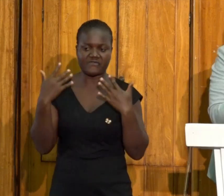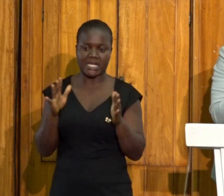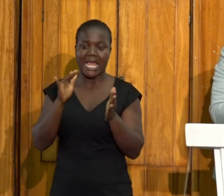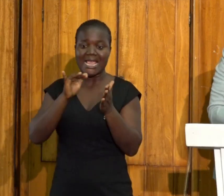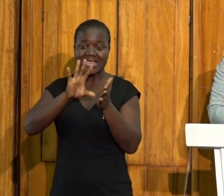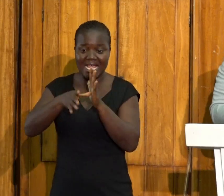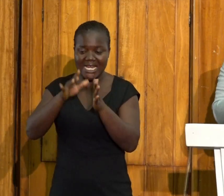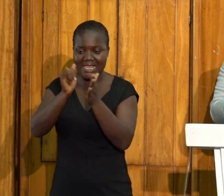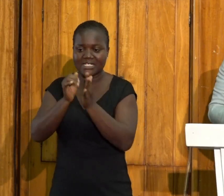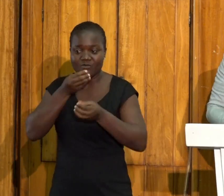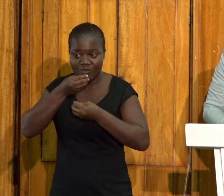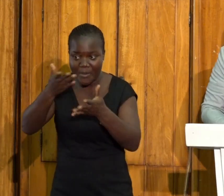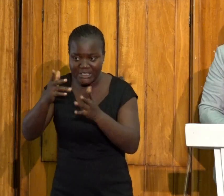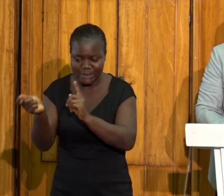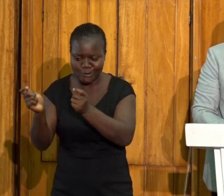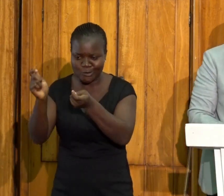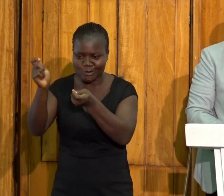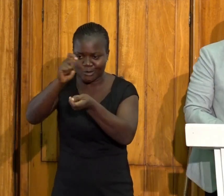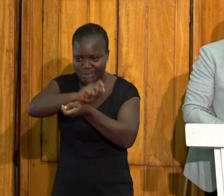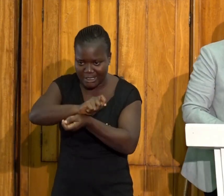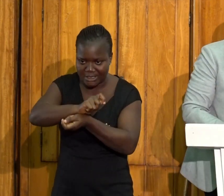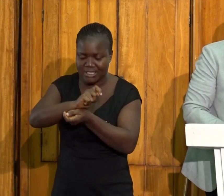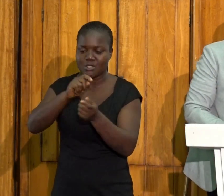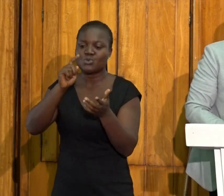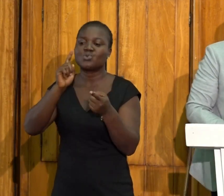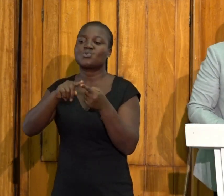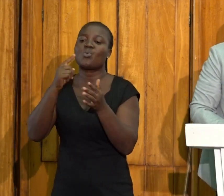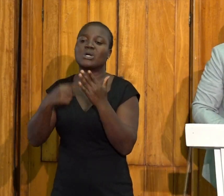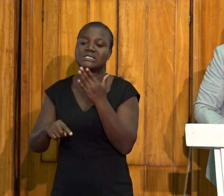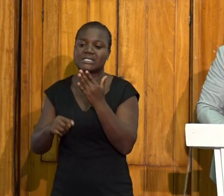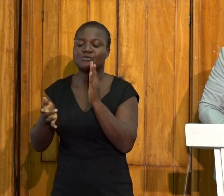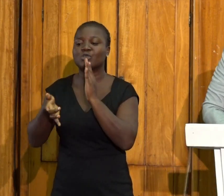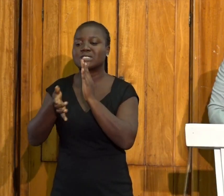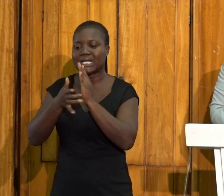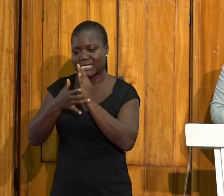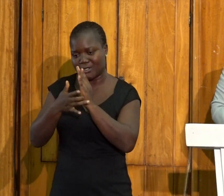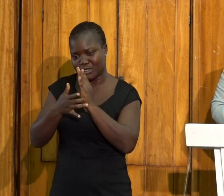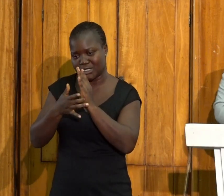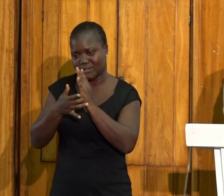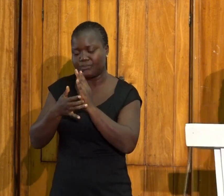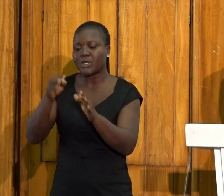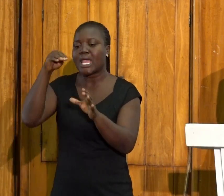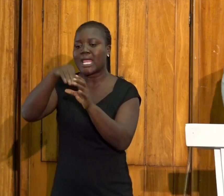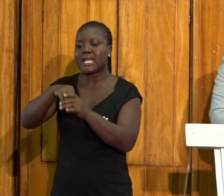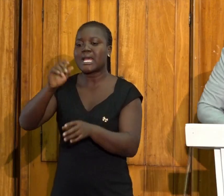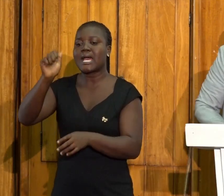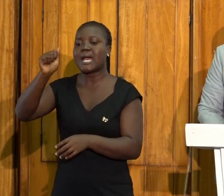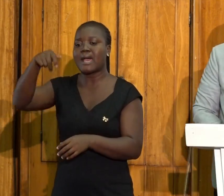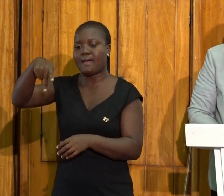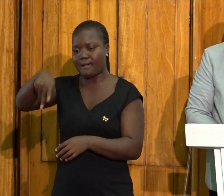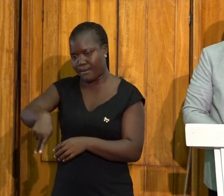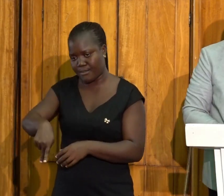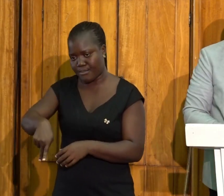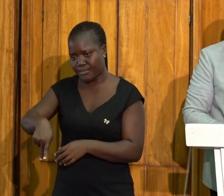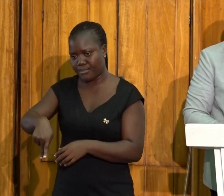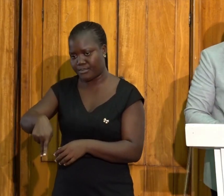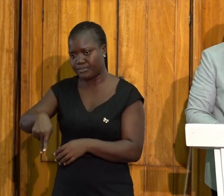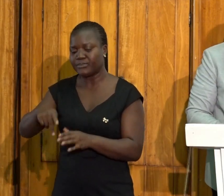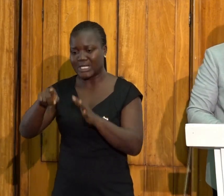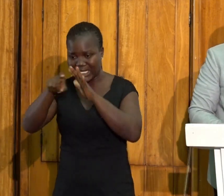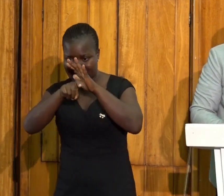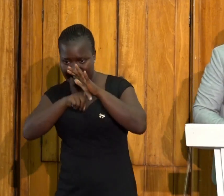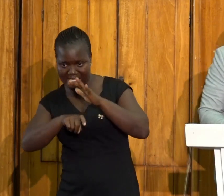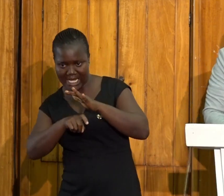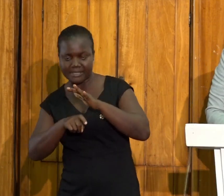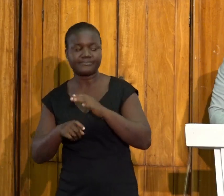becomes automatically changed into digital data using an app called ScanForm, and we're able to get